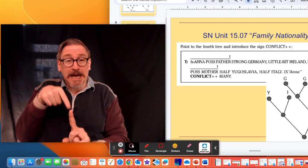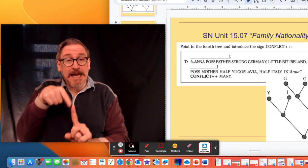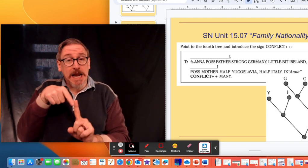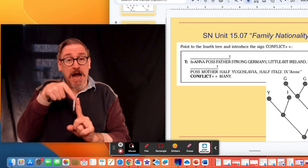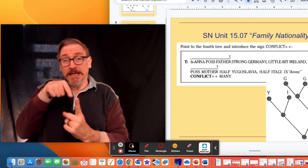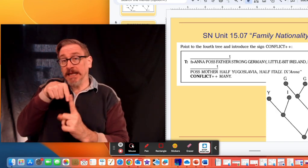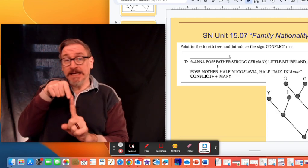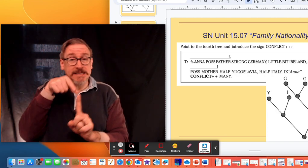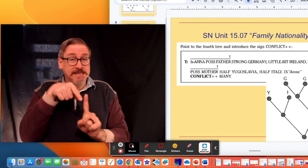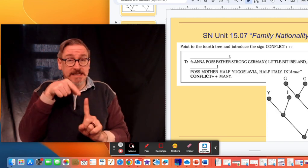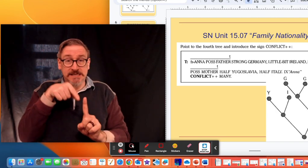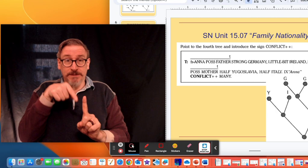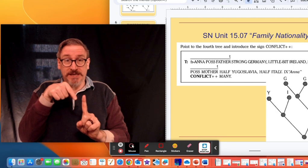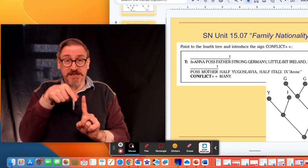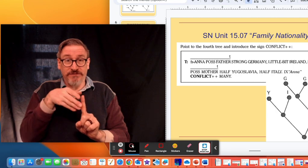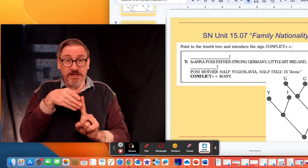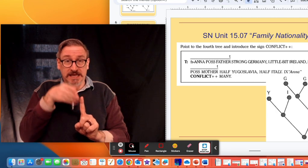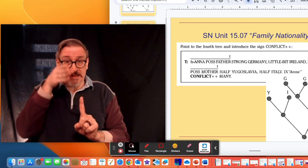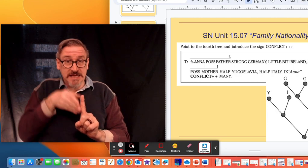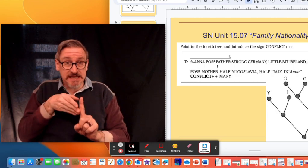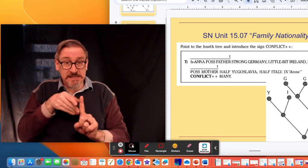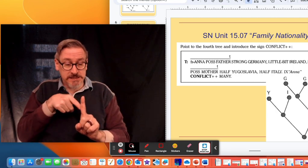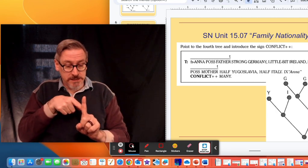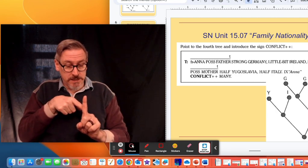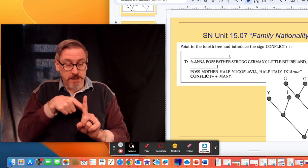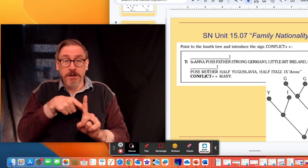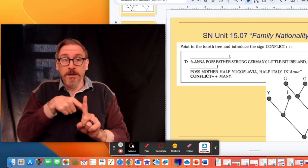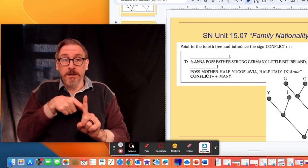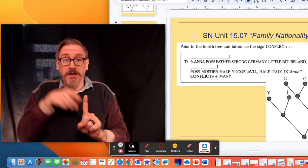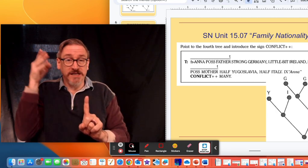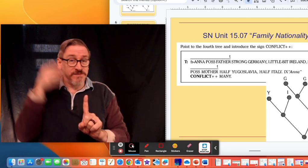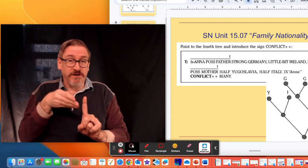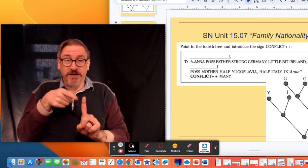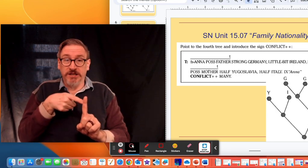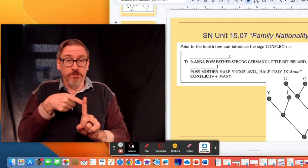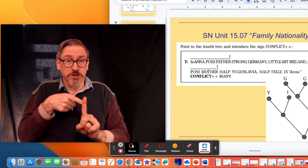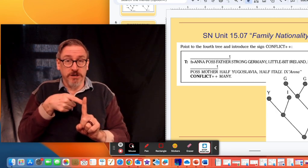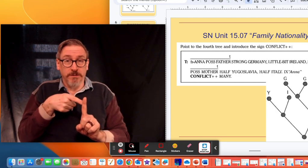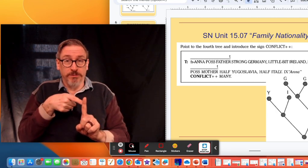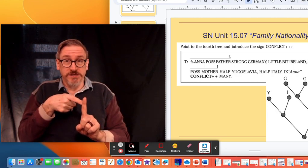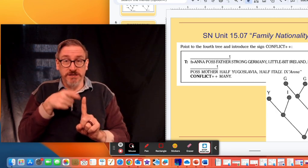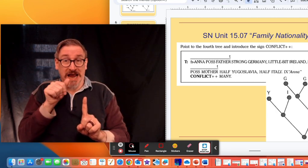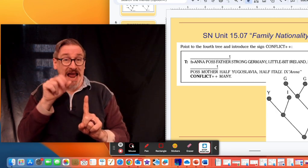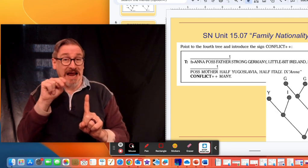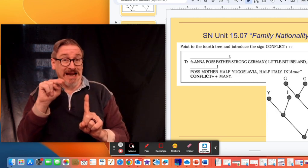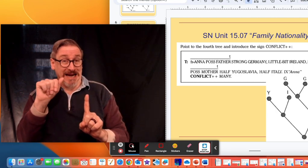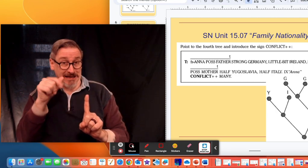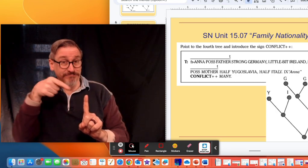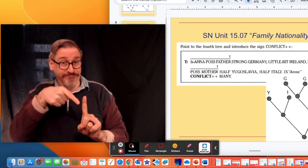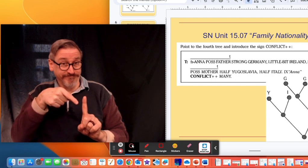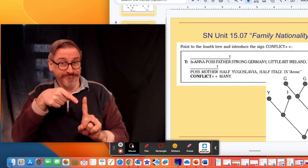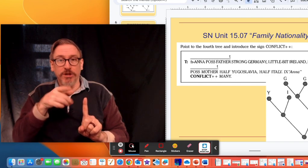See, again, I like to set this up because I feel like this is very clear we're talking about a person.